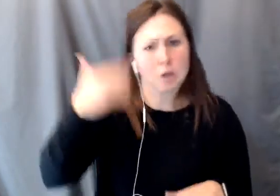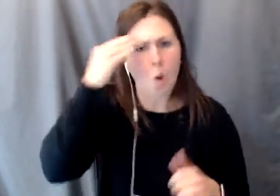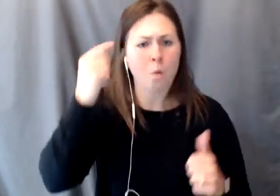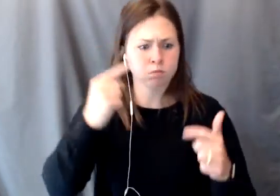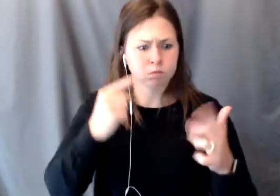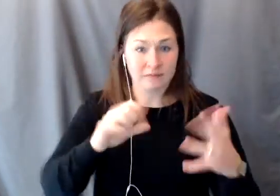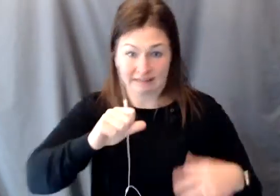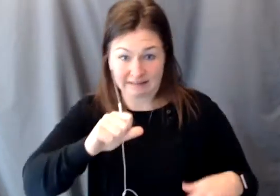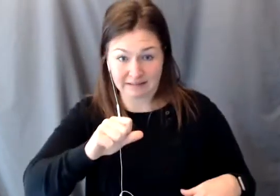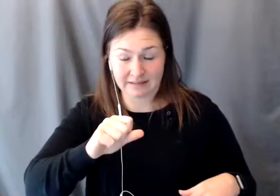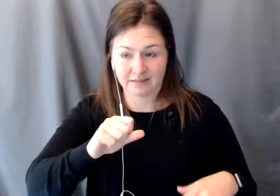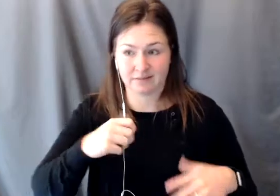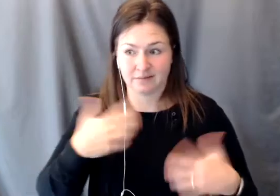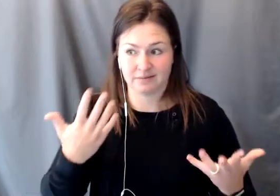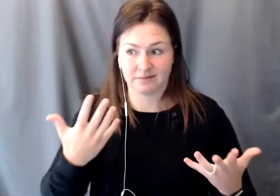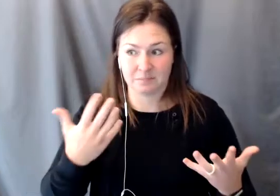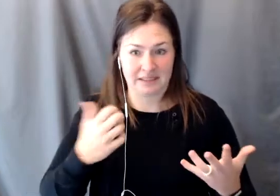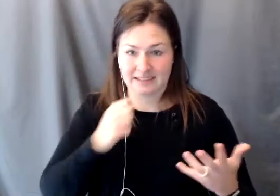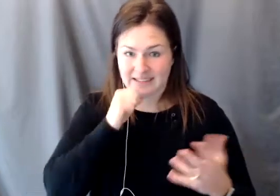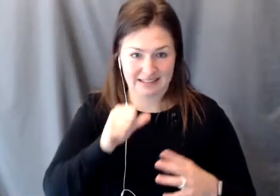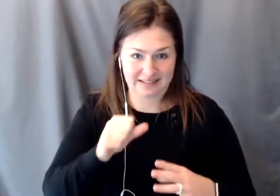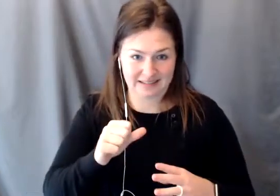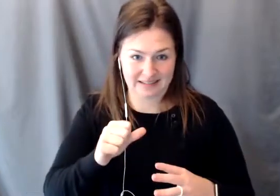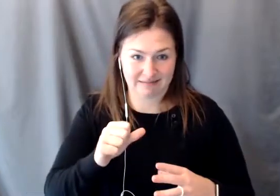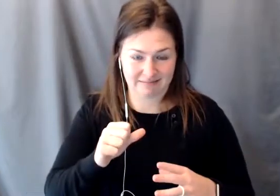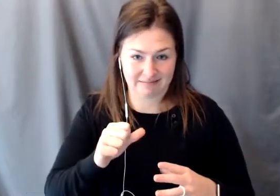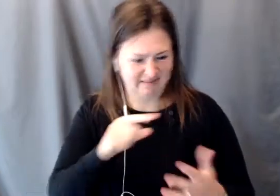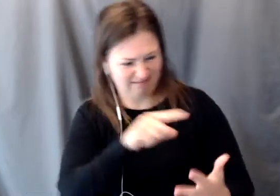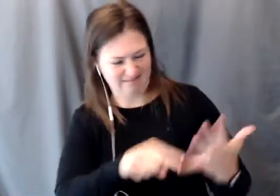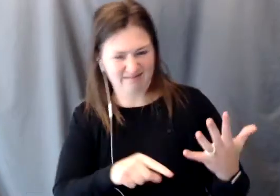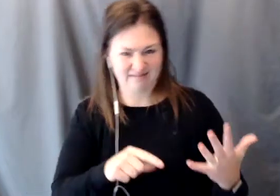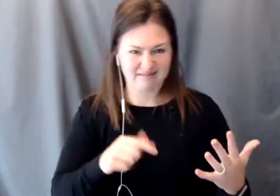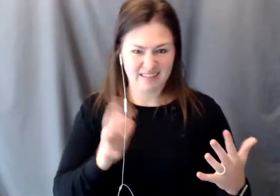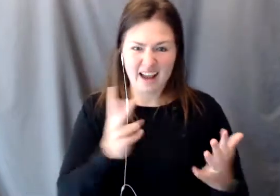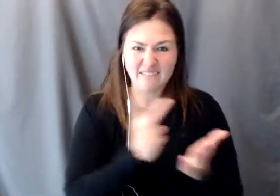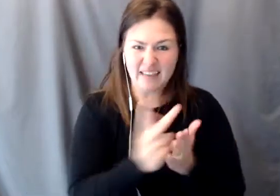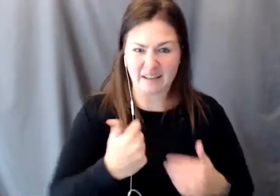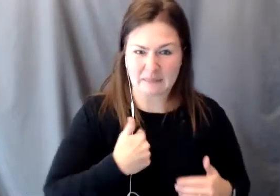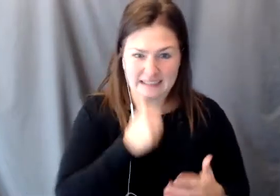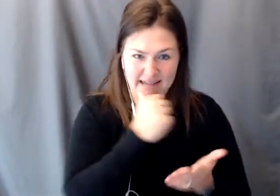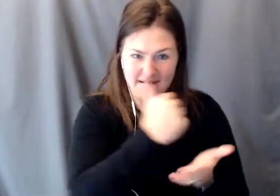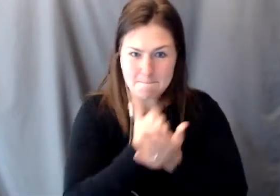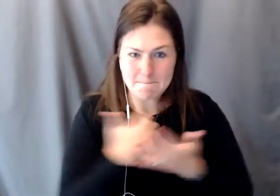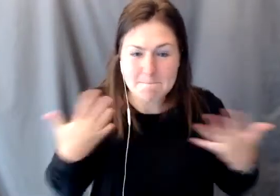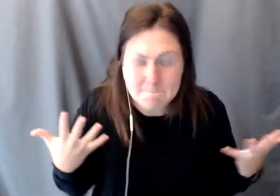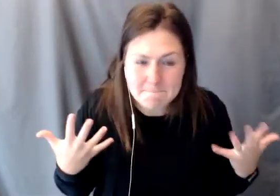it didn't serve me well. It kind of failed me. And the one thing that did serve me well